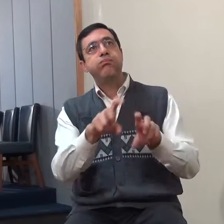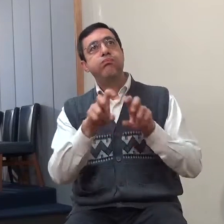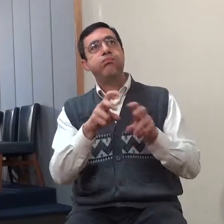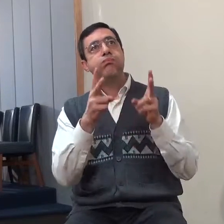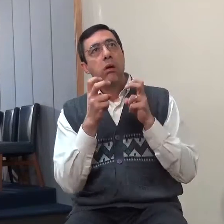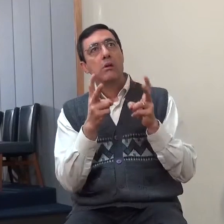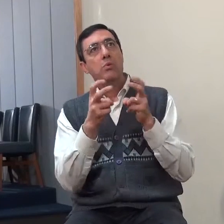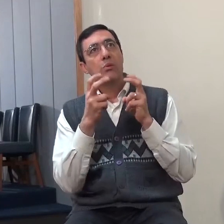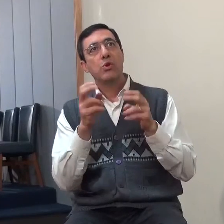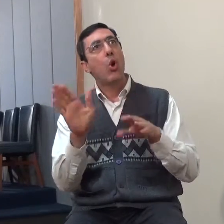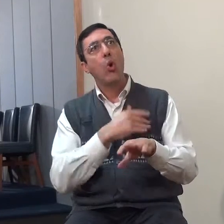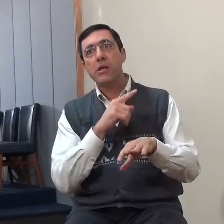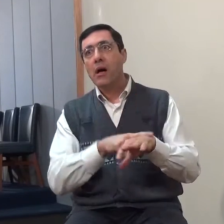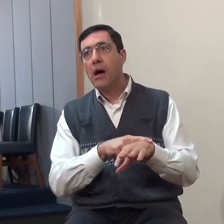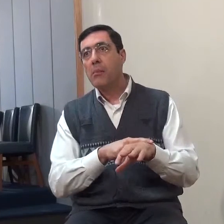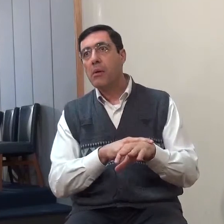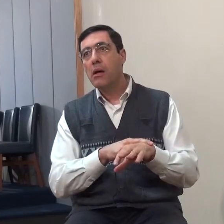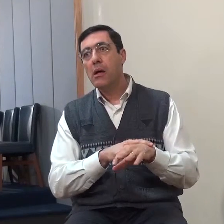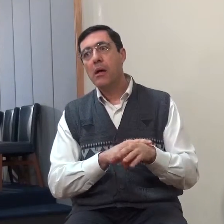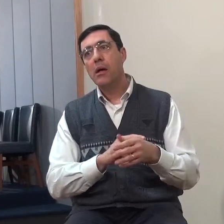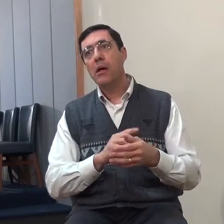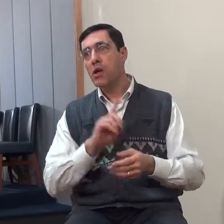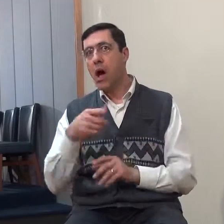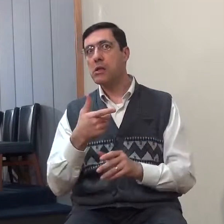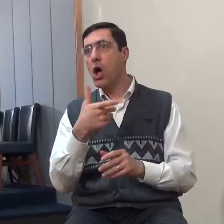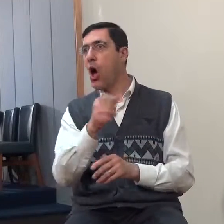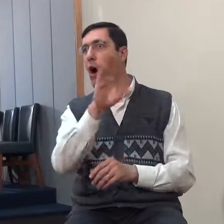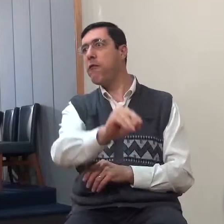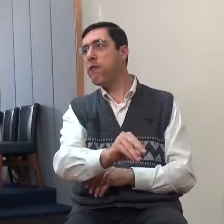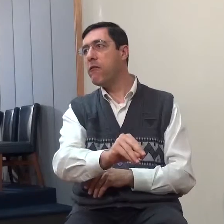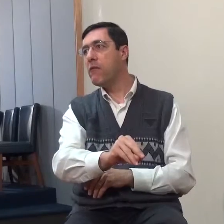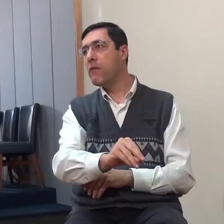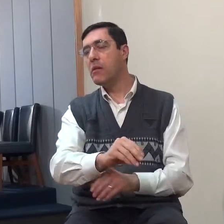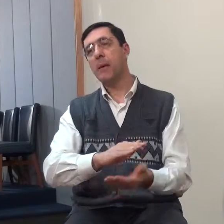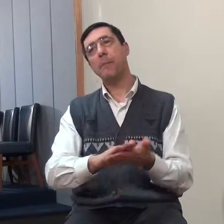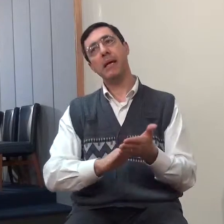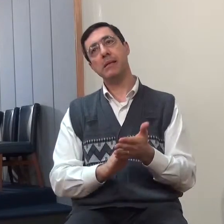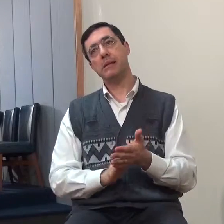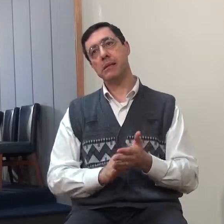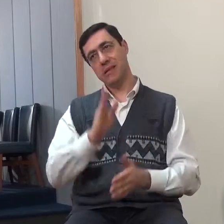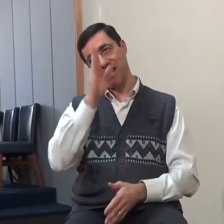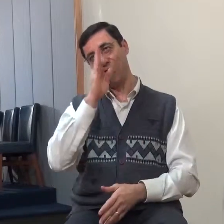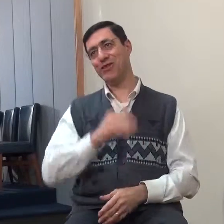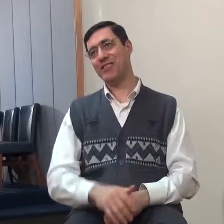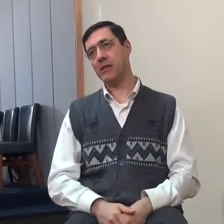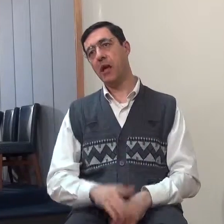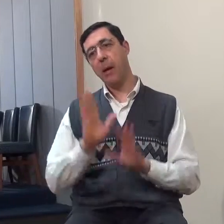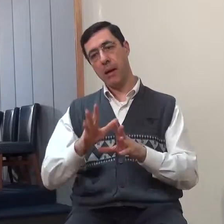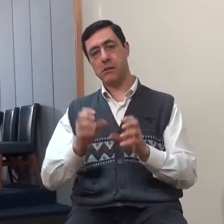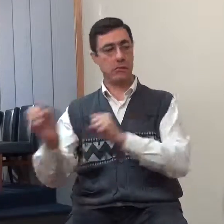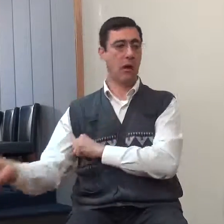or your communion with God. If you can turn it off, well and good. But you can